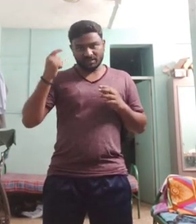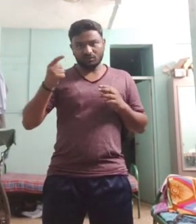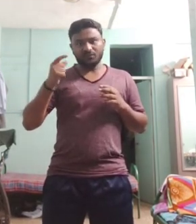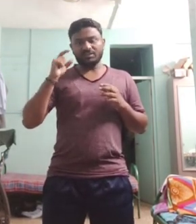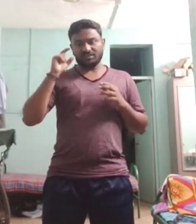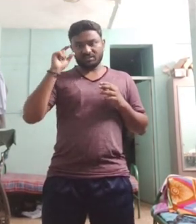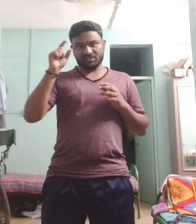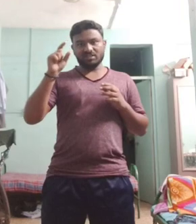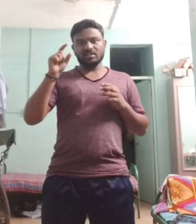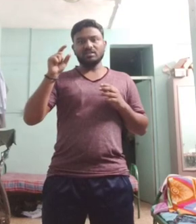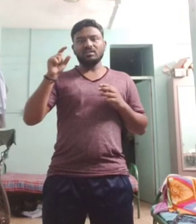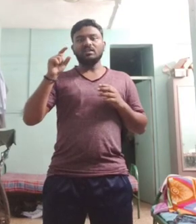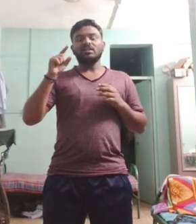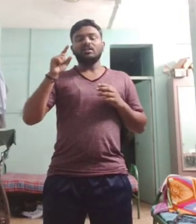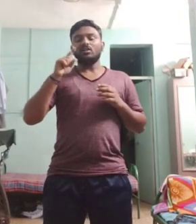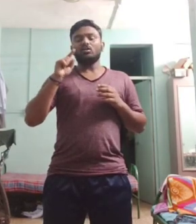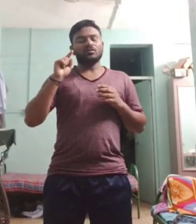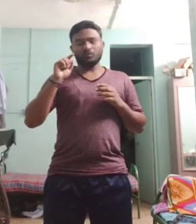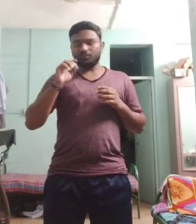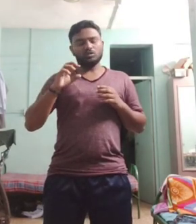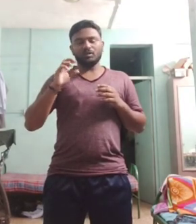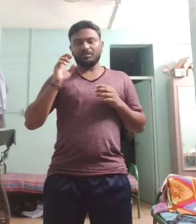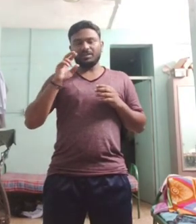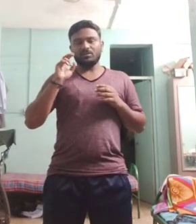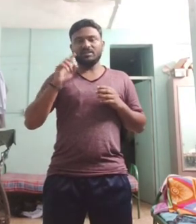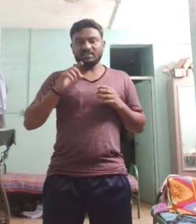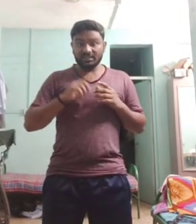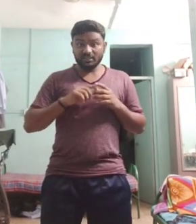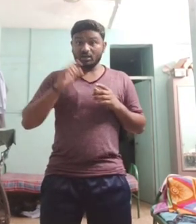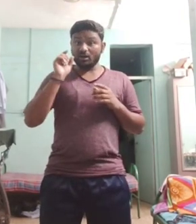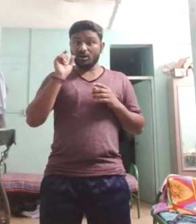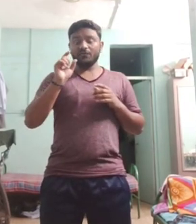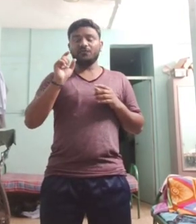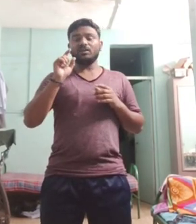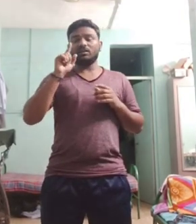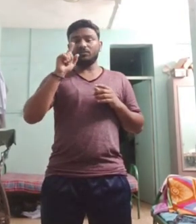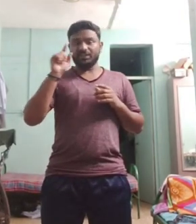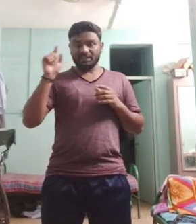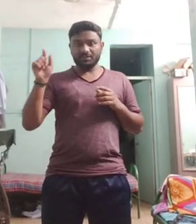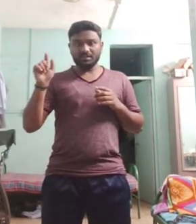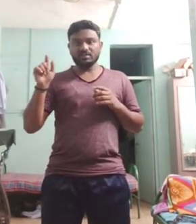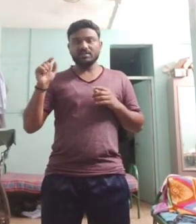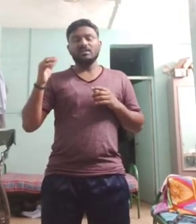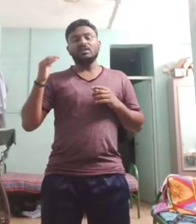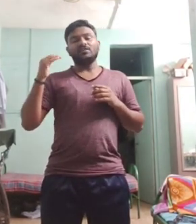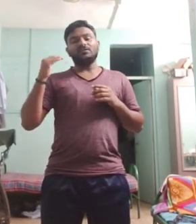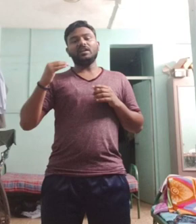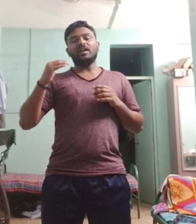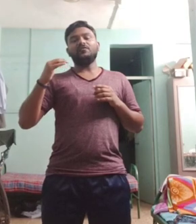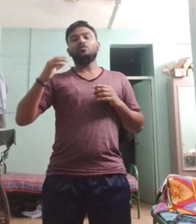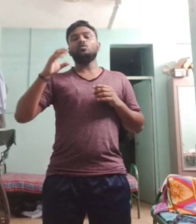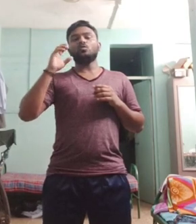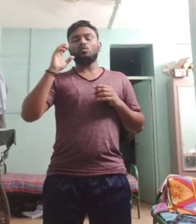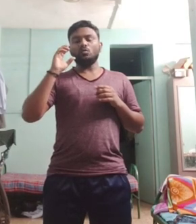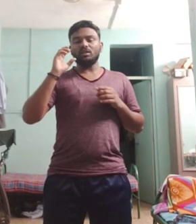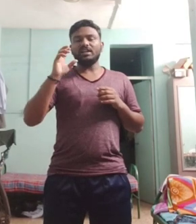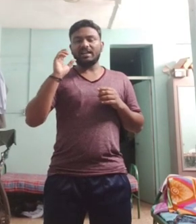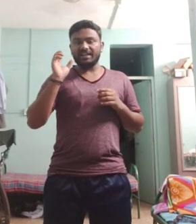of instruction, or particular set of variables, we have to only write